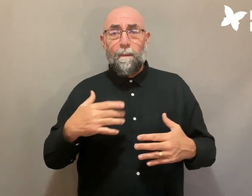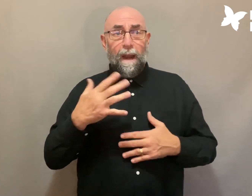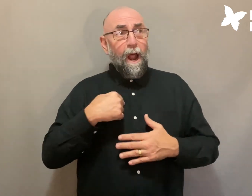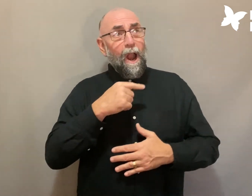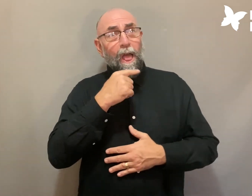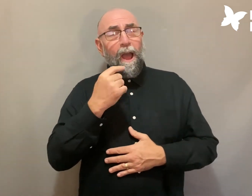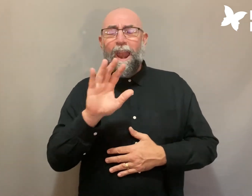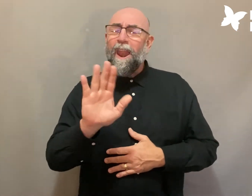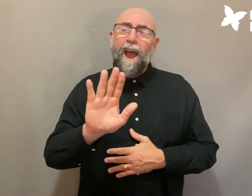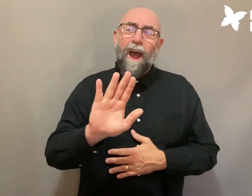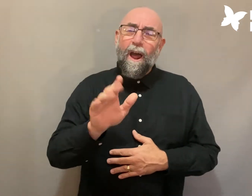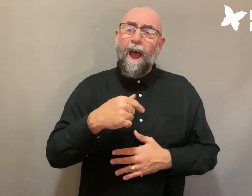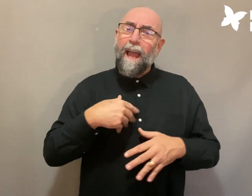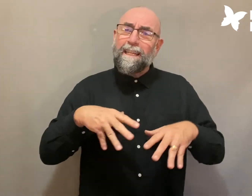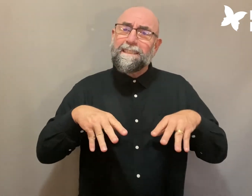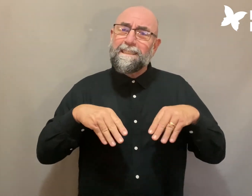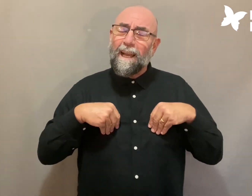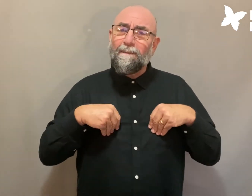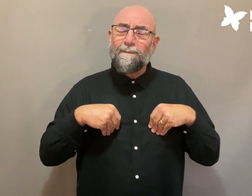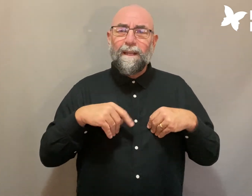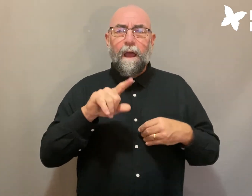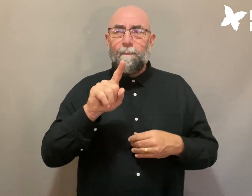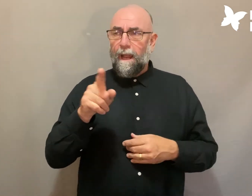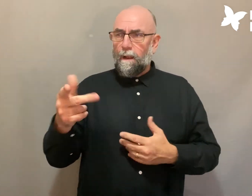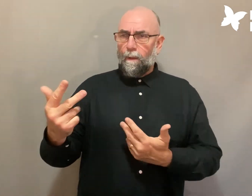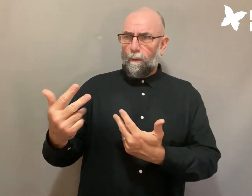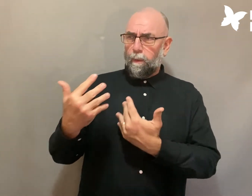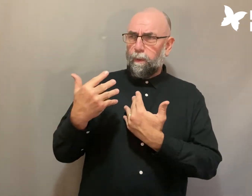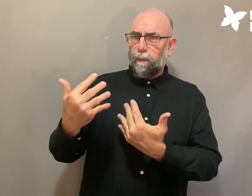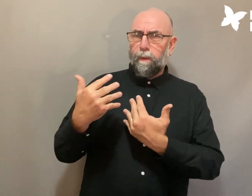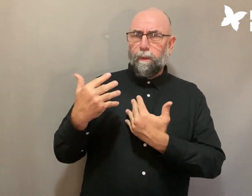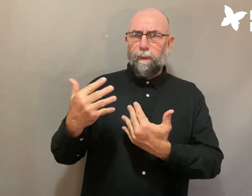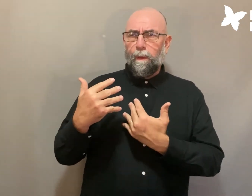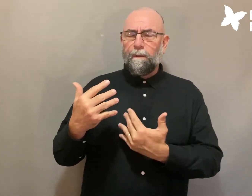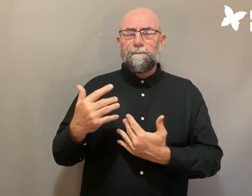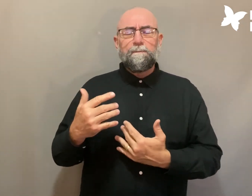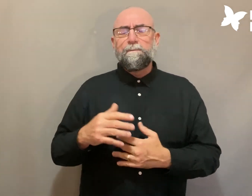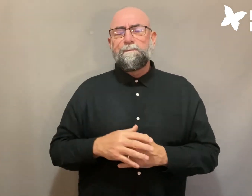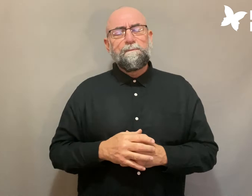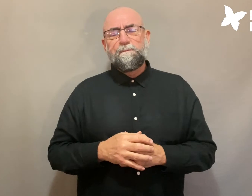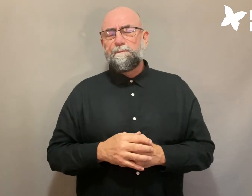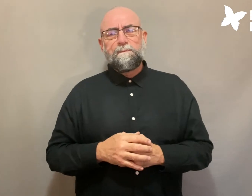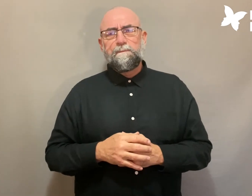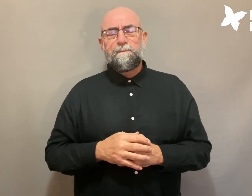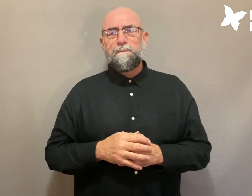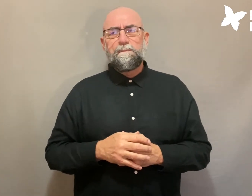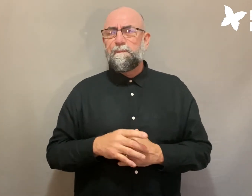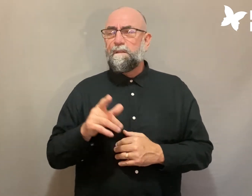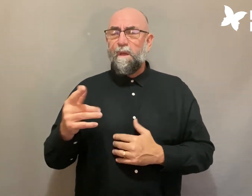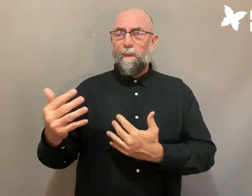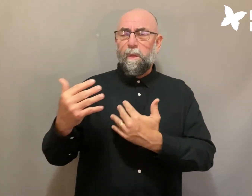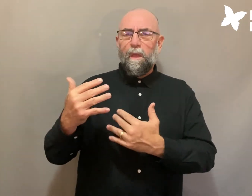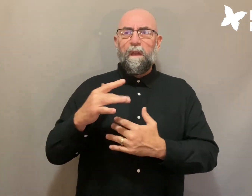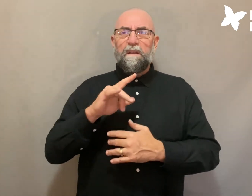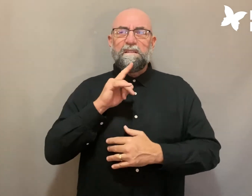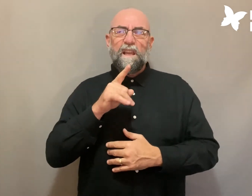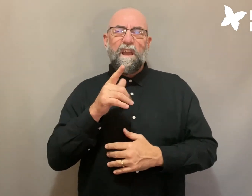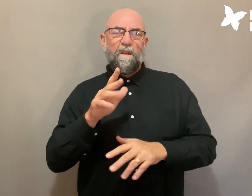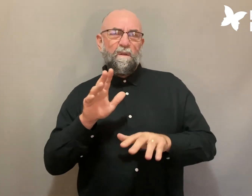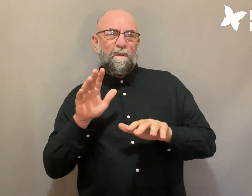but there's never a reason to describe someone in that way to